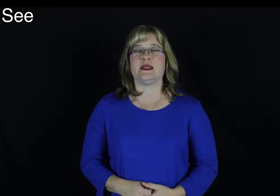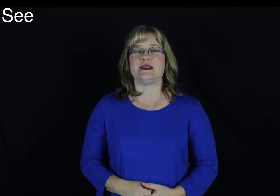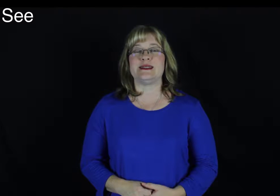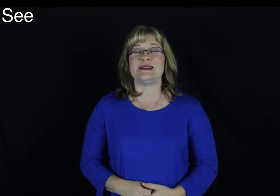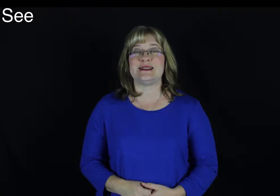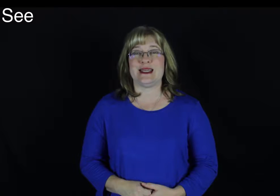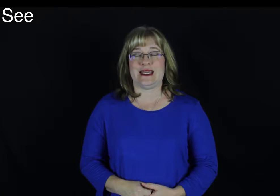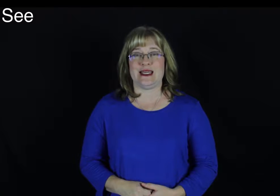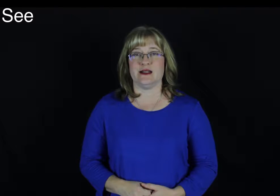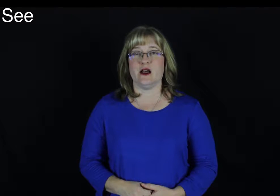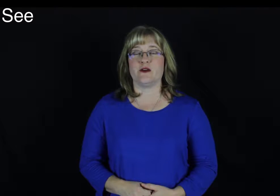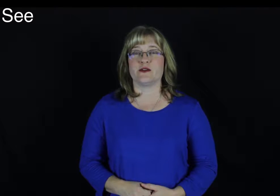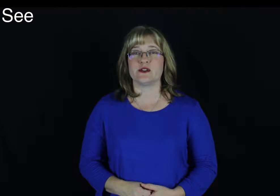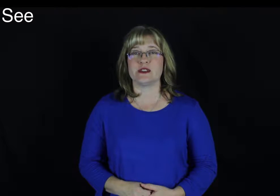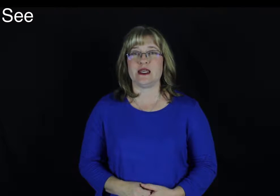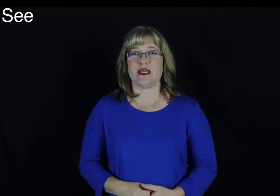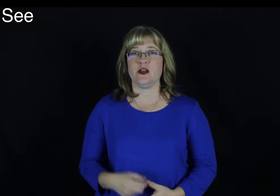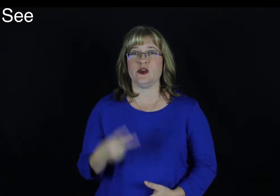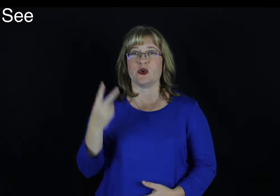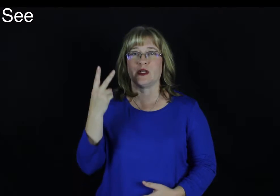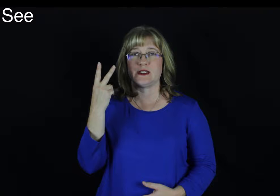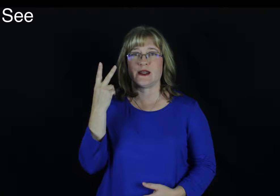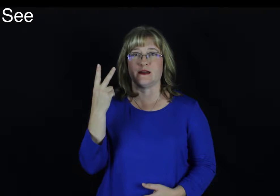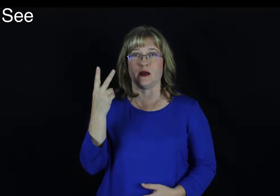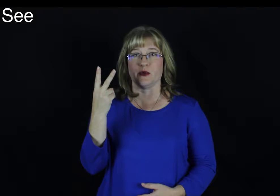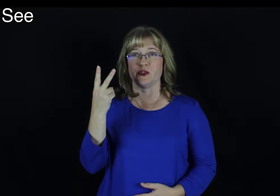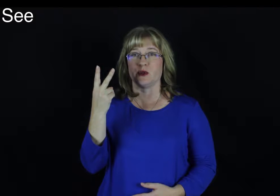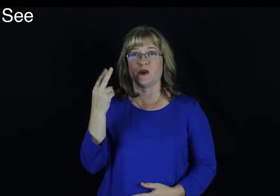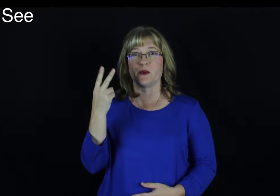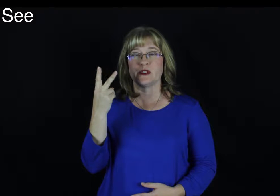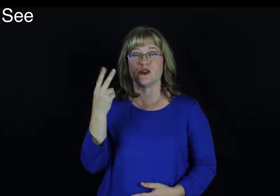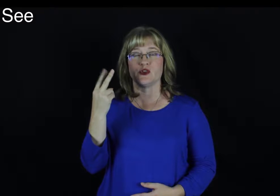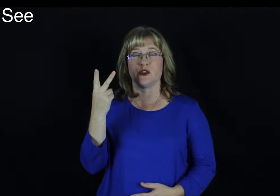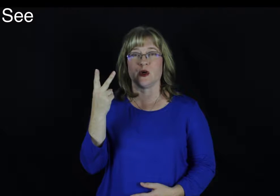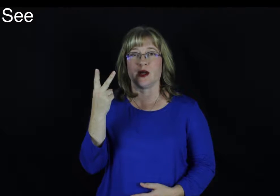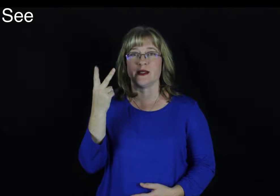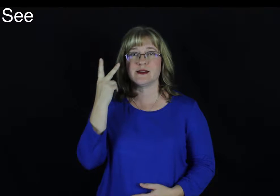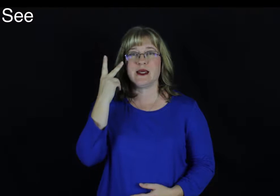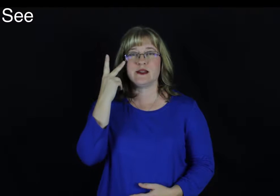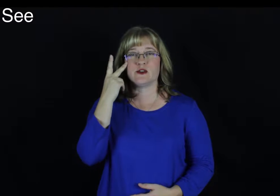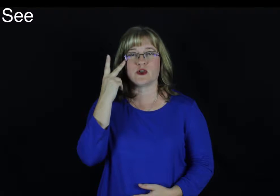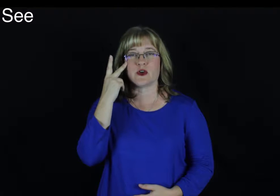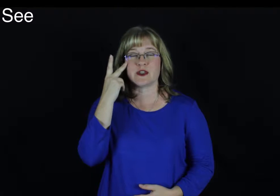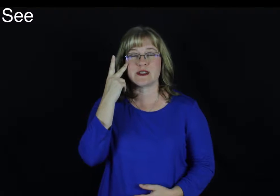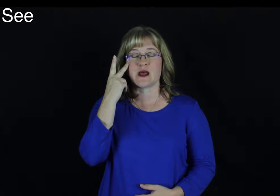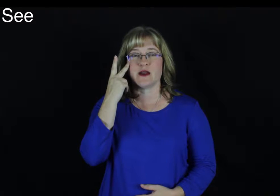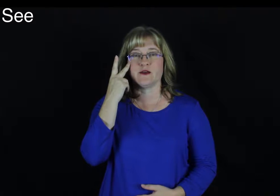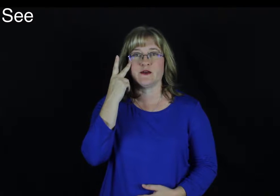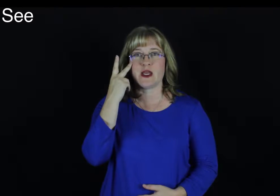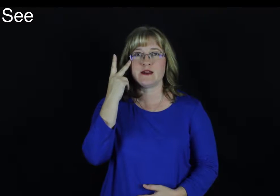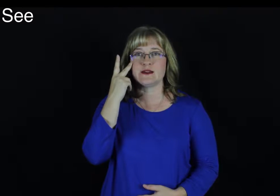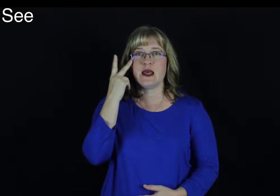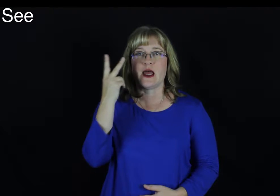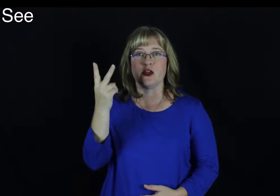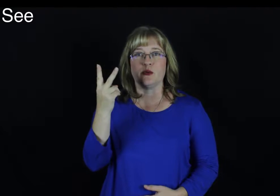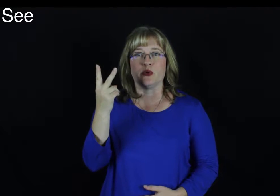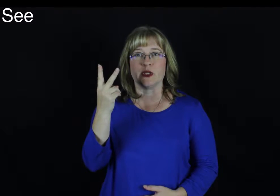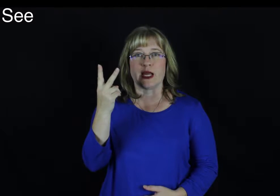and see. For see, you're going to take the number 2. It represents your two eyes. It starts off at the side of your face and you pull it